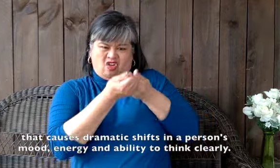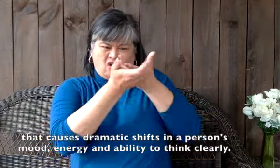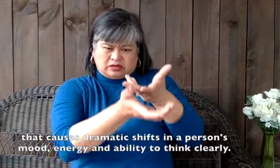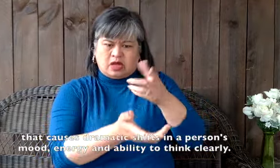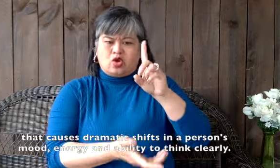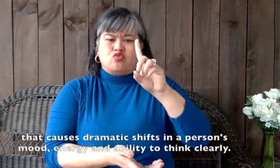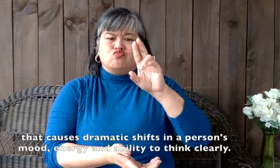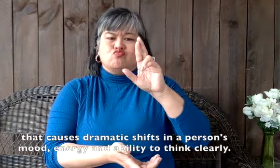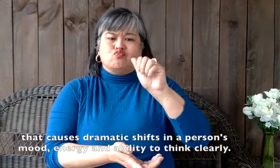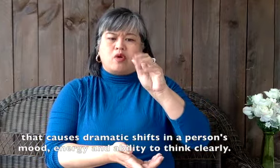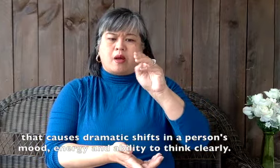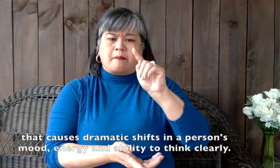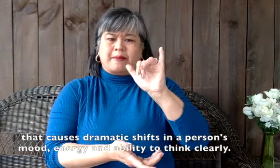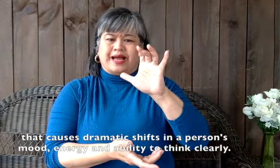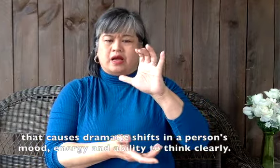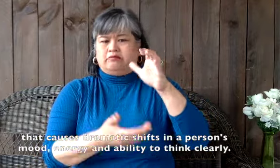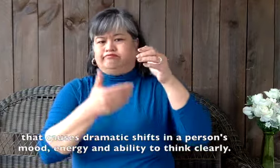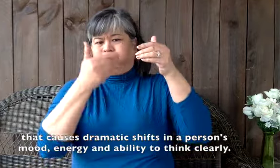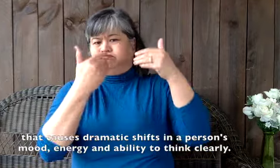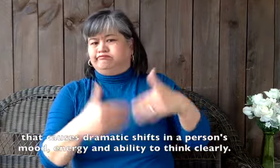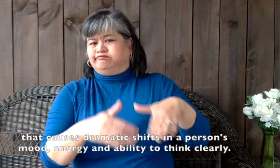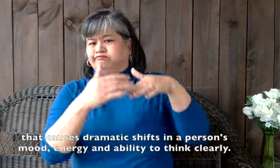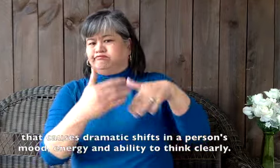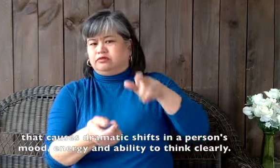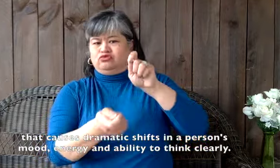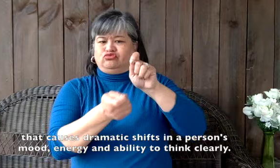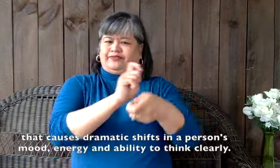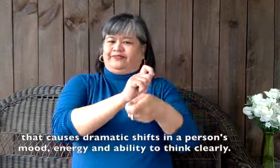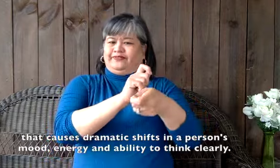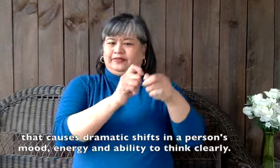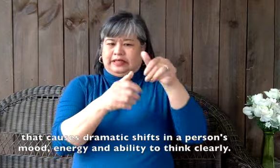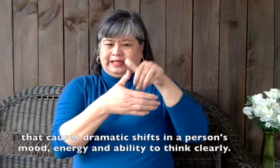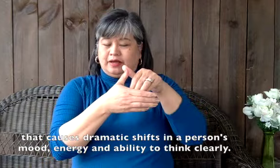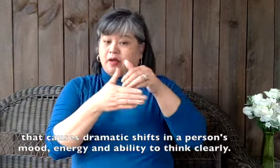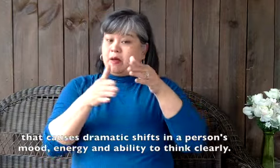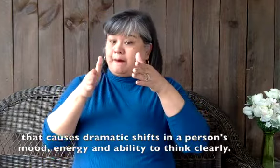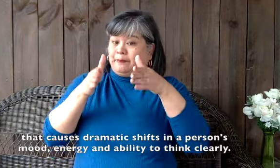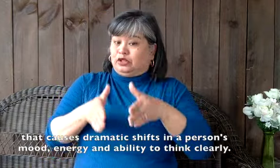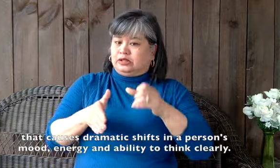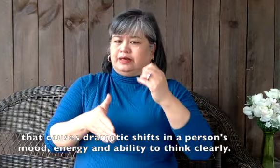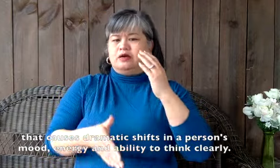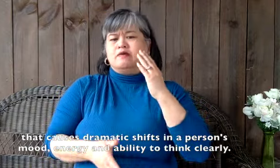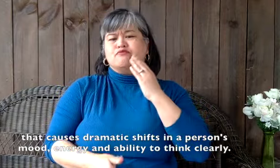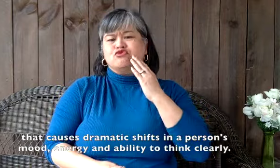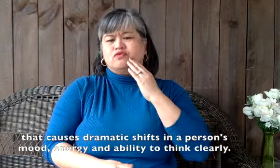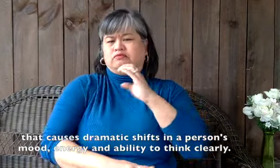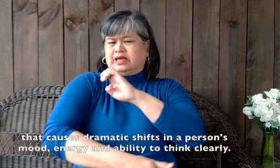that causes dramatic shifts in a person's mood, energy, and the ability to think clearly.